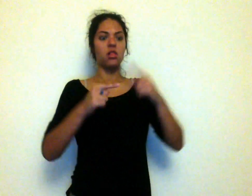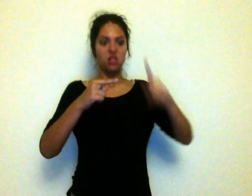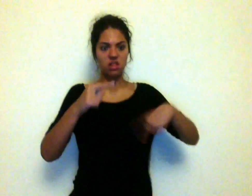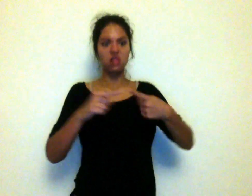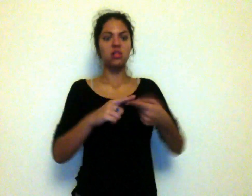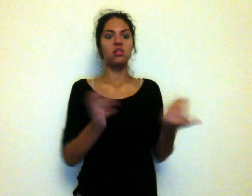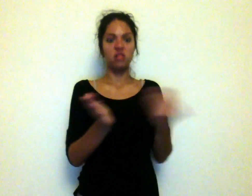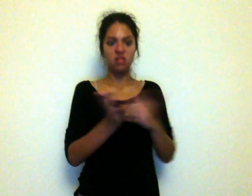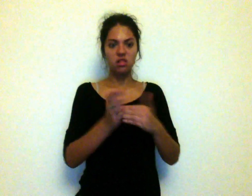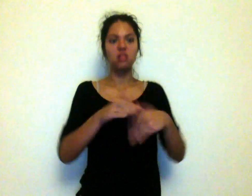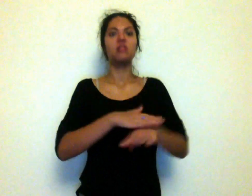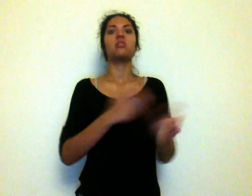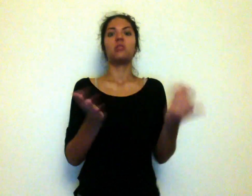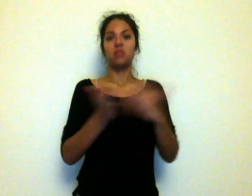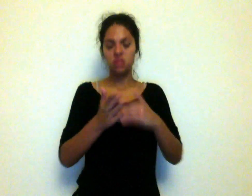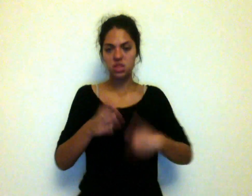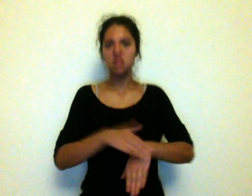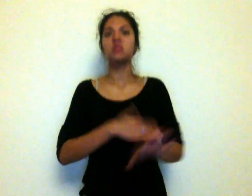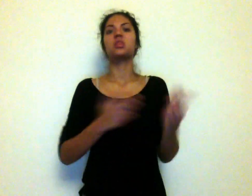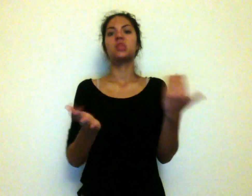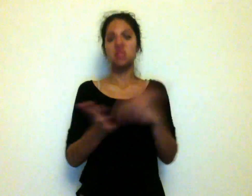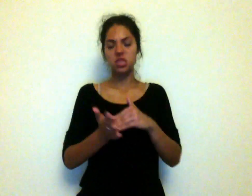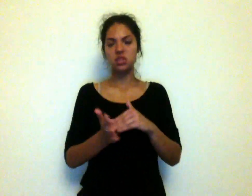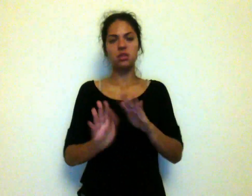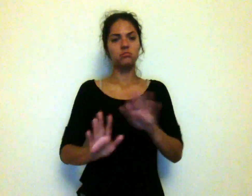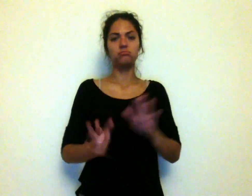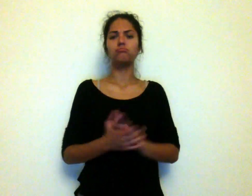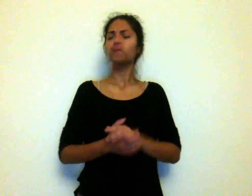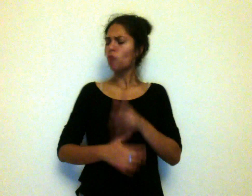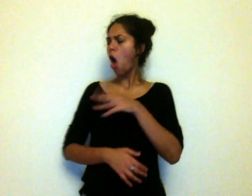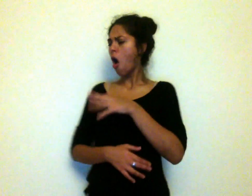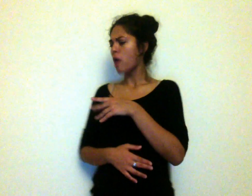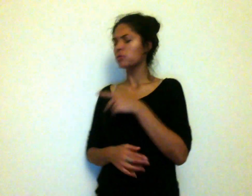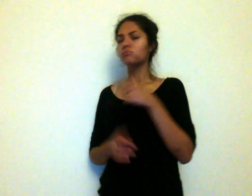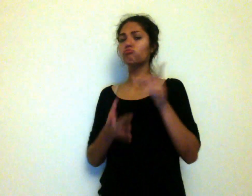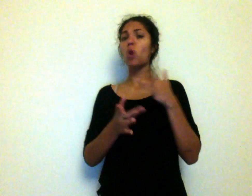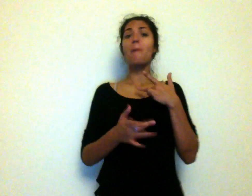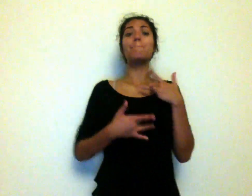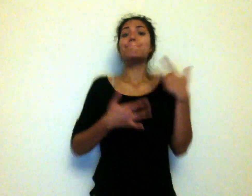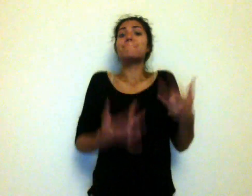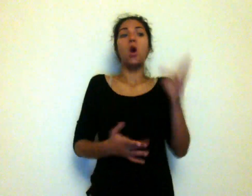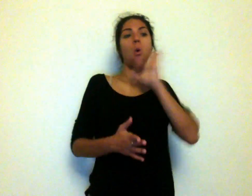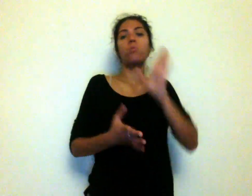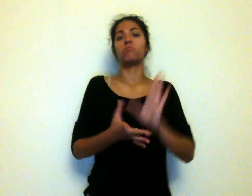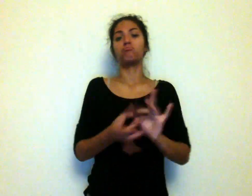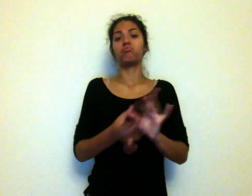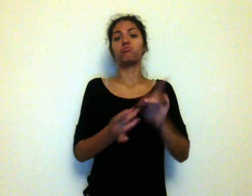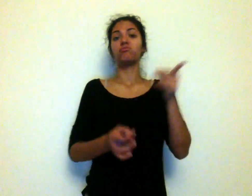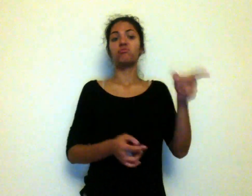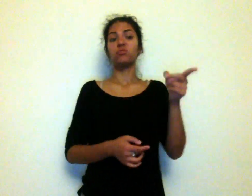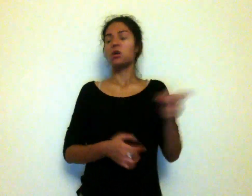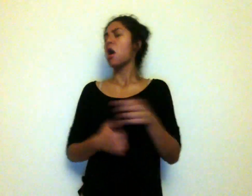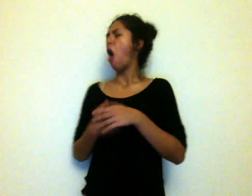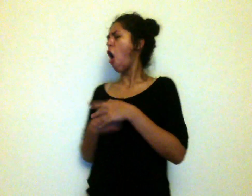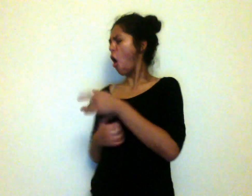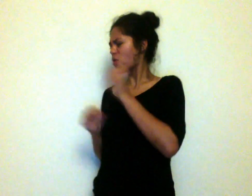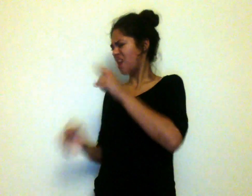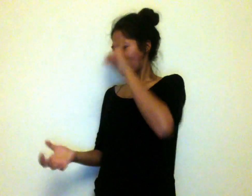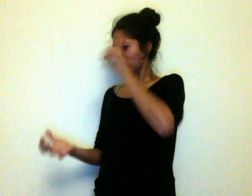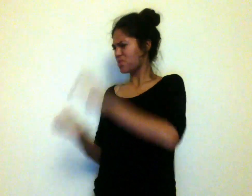or a Radha Krishnan would say, look, even though you are a devoted Christian, keep following that way to the best, but this is not the final stage. When